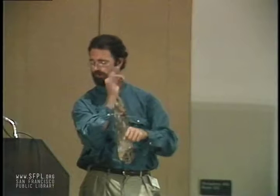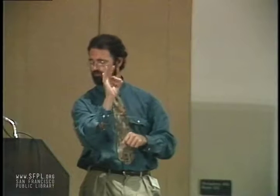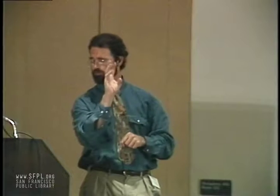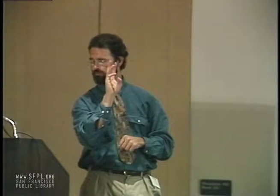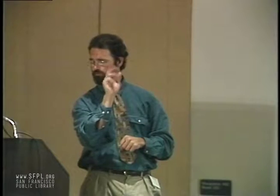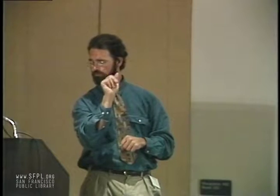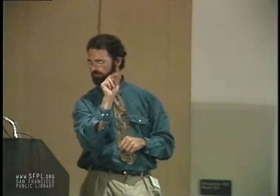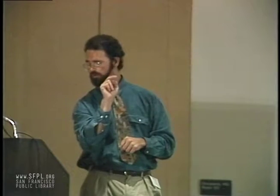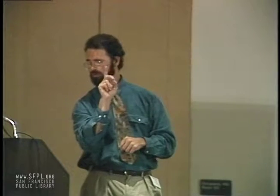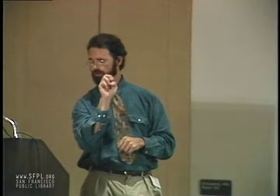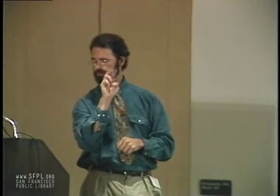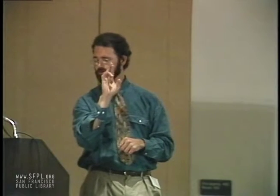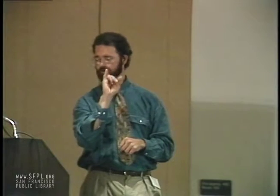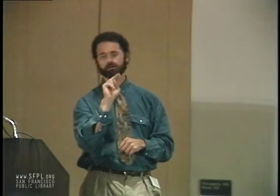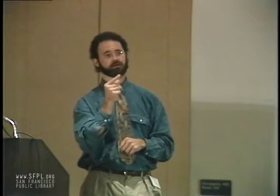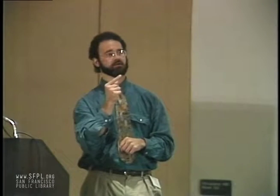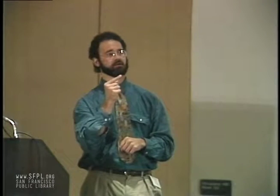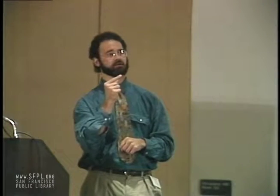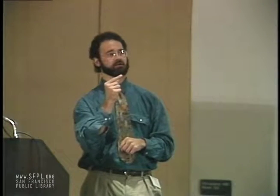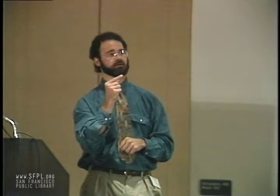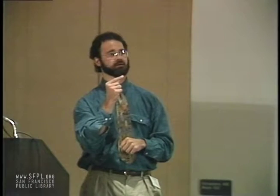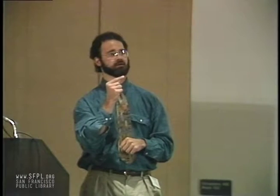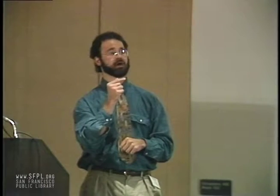night of wandering,